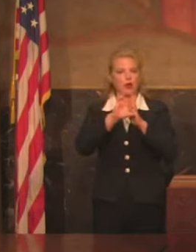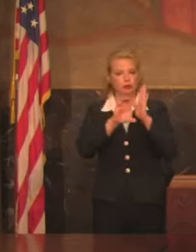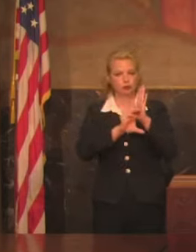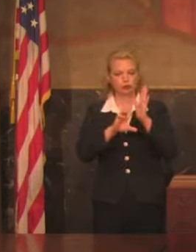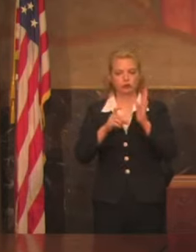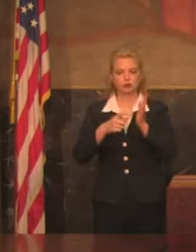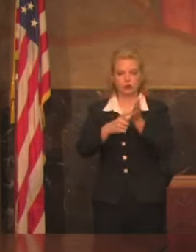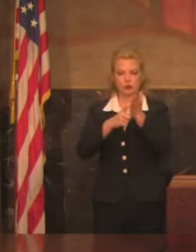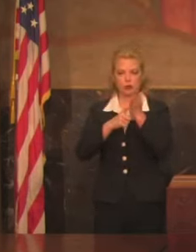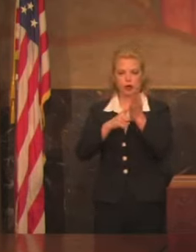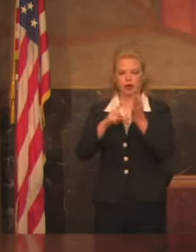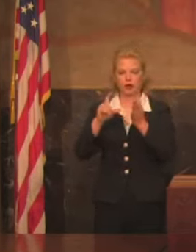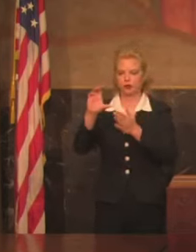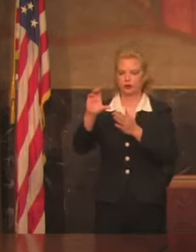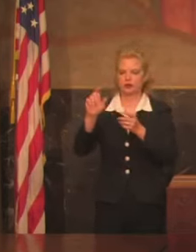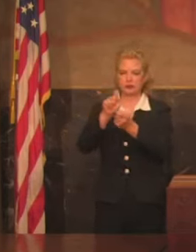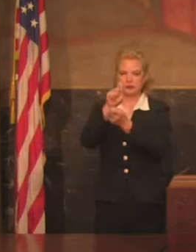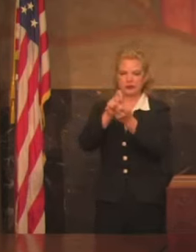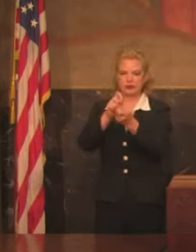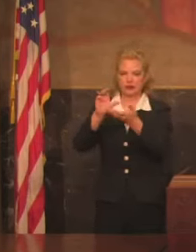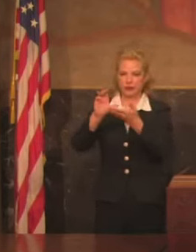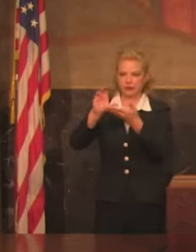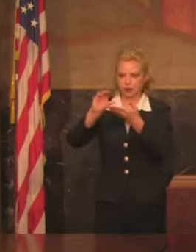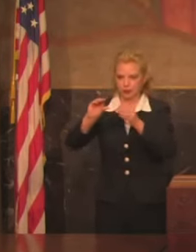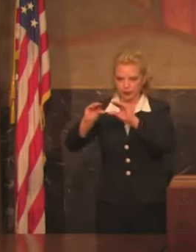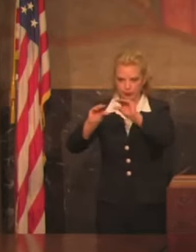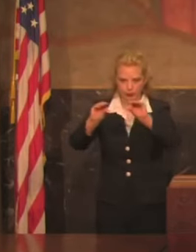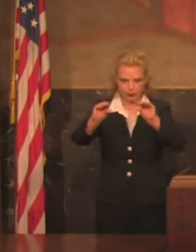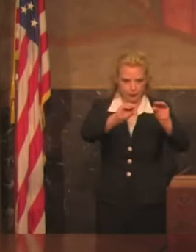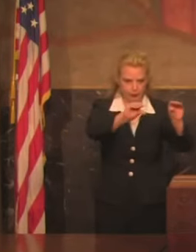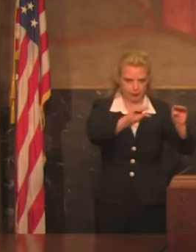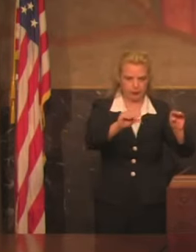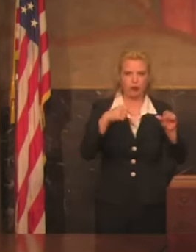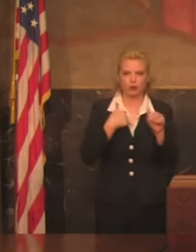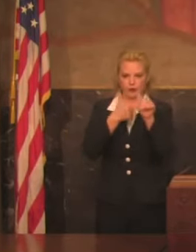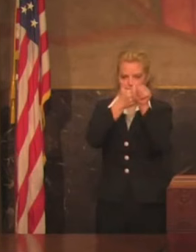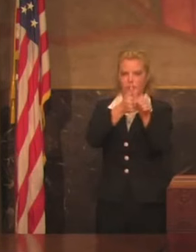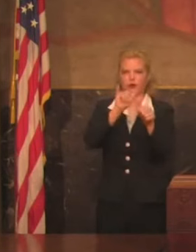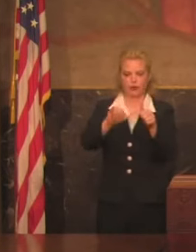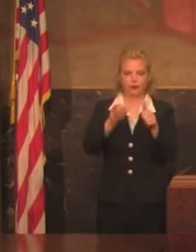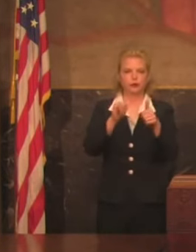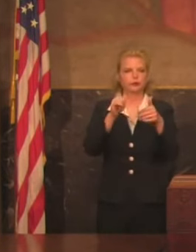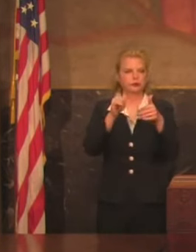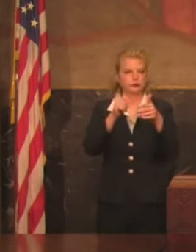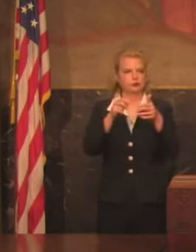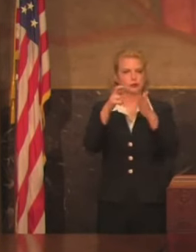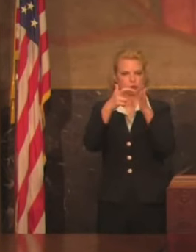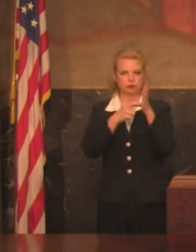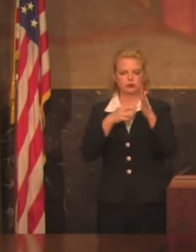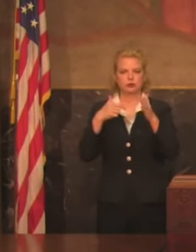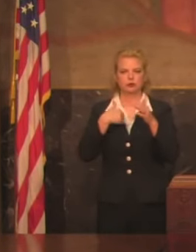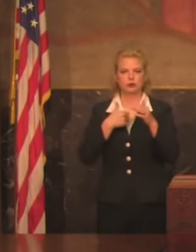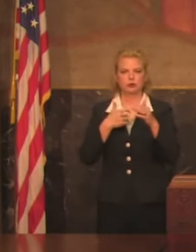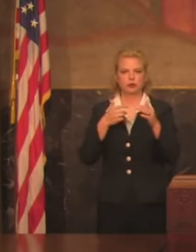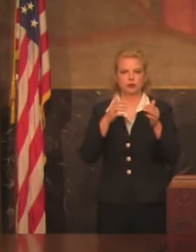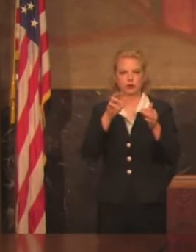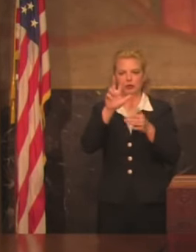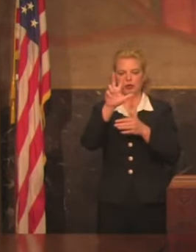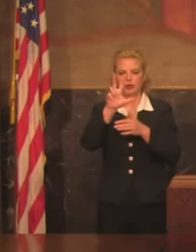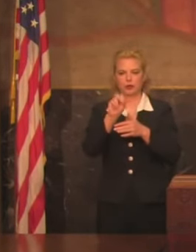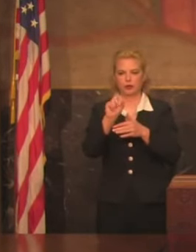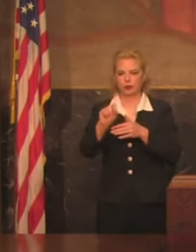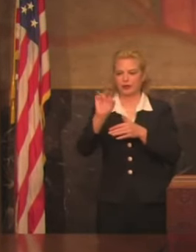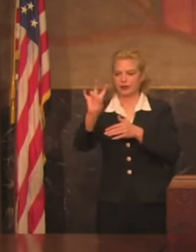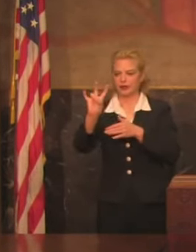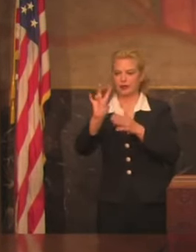funds, and we are following those guidelines, and as such, we are proposing to use $30.7